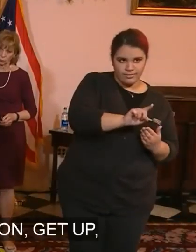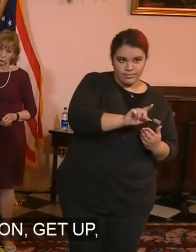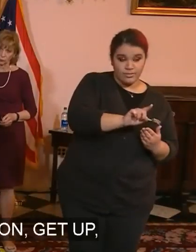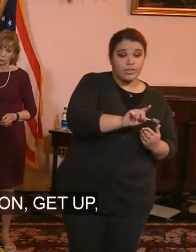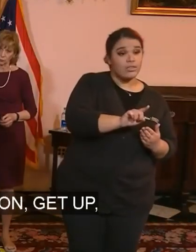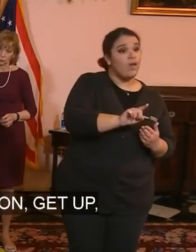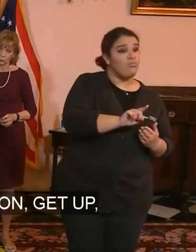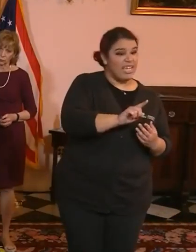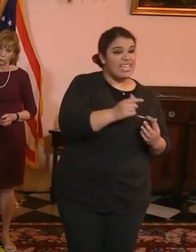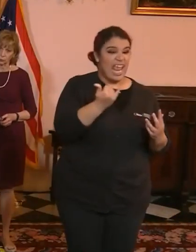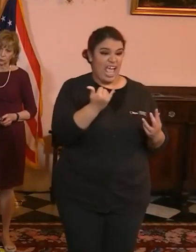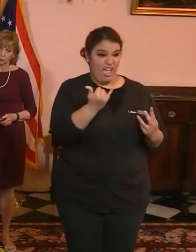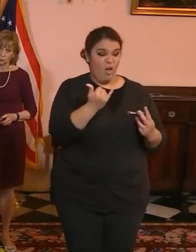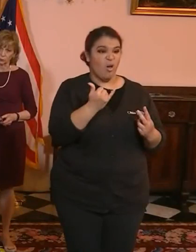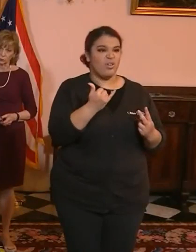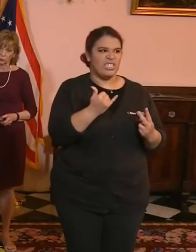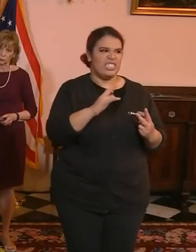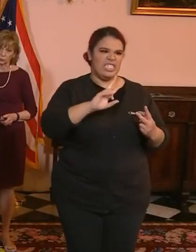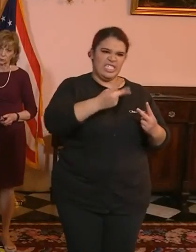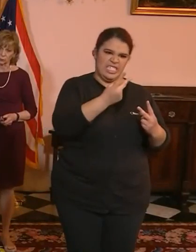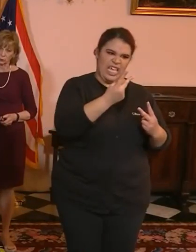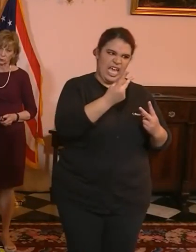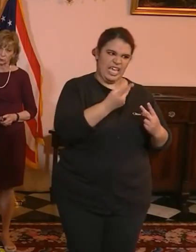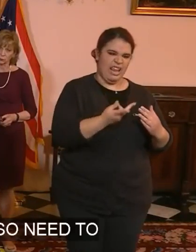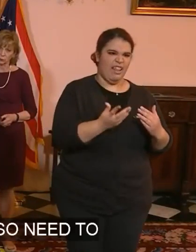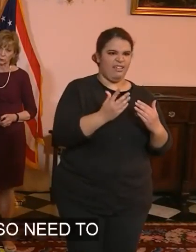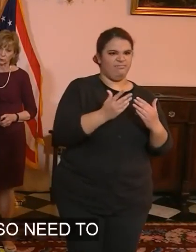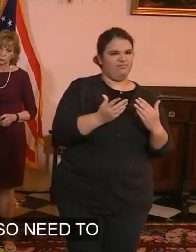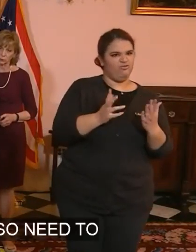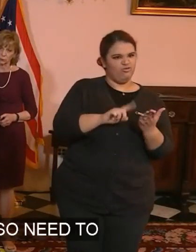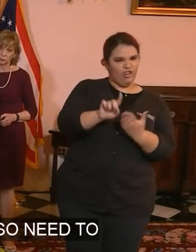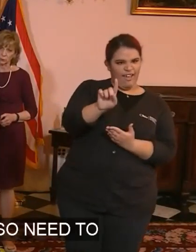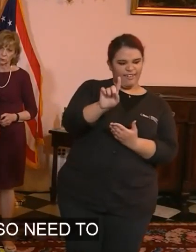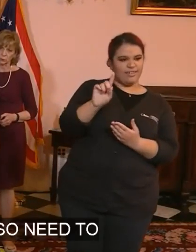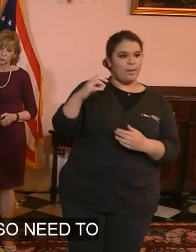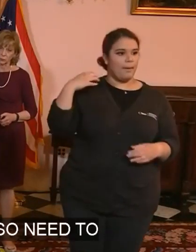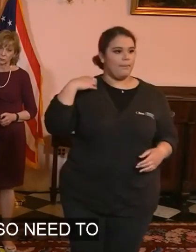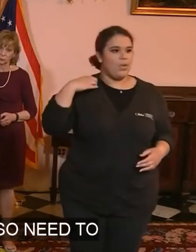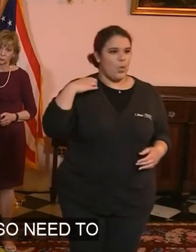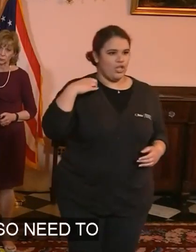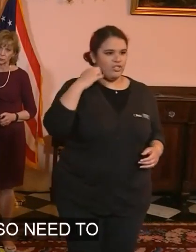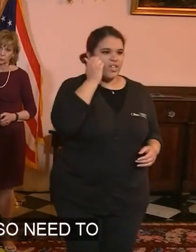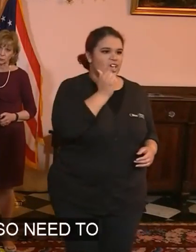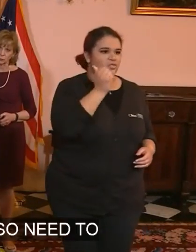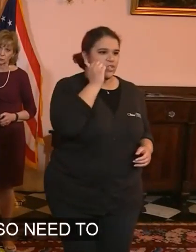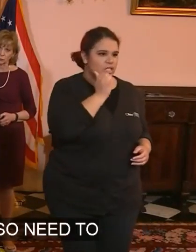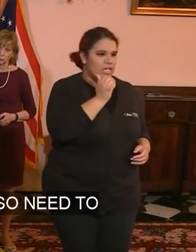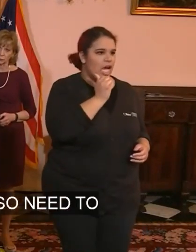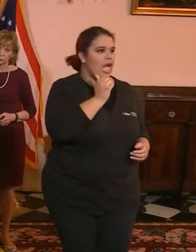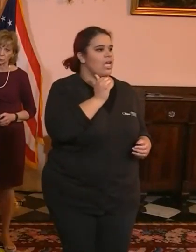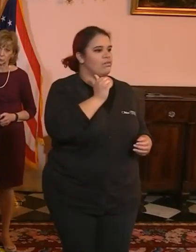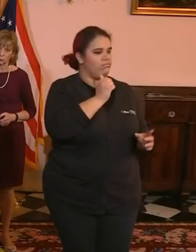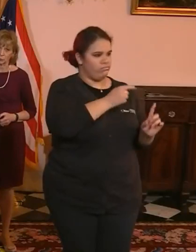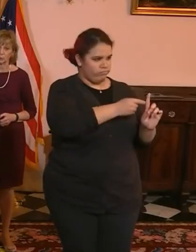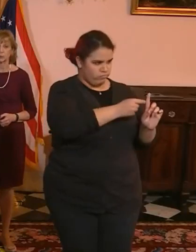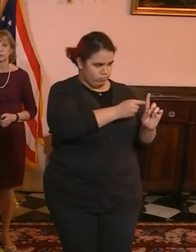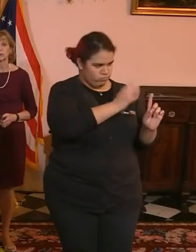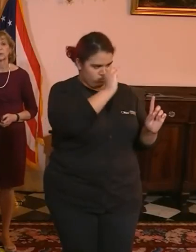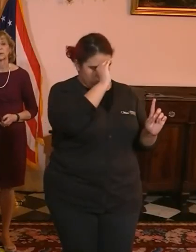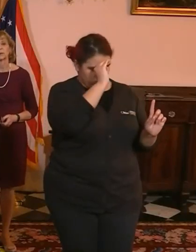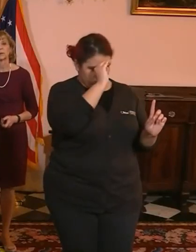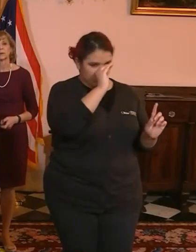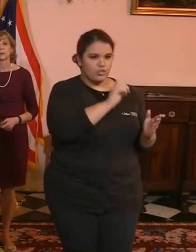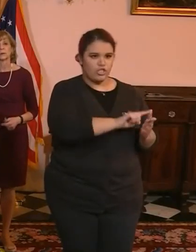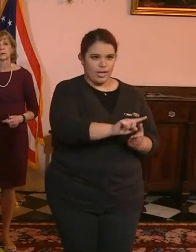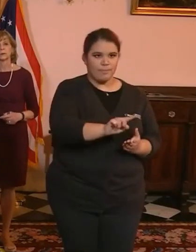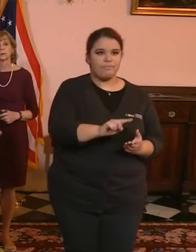check, and they need to be able to do that as well and see how that's going. So, thank you, Governor.